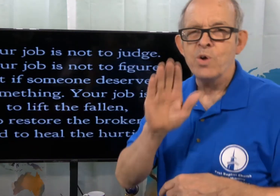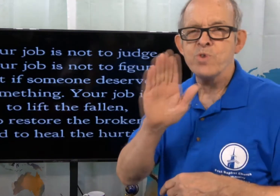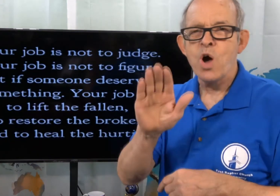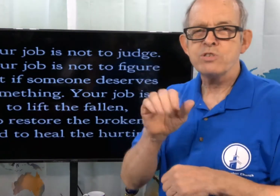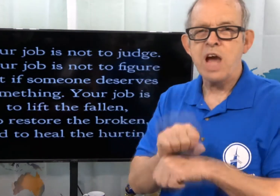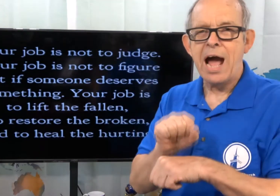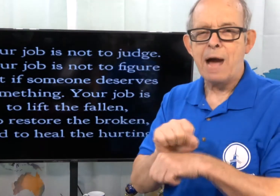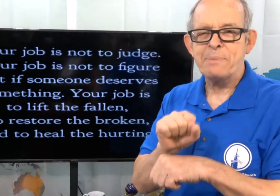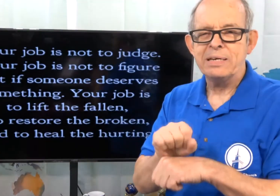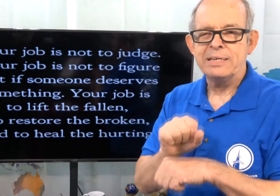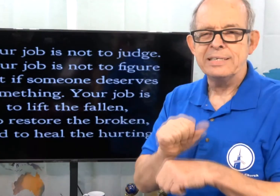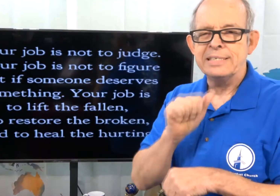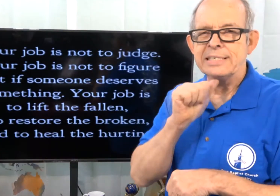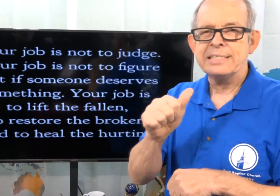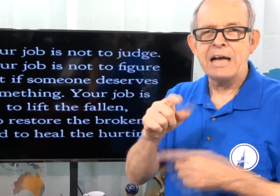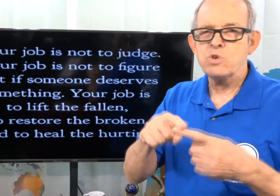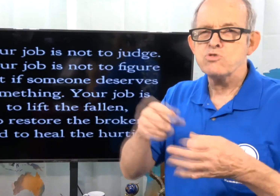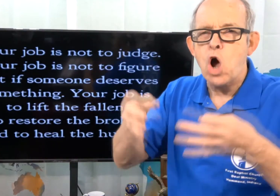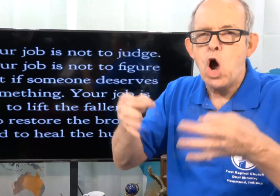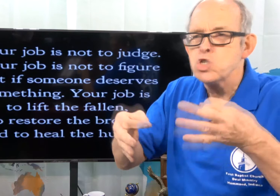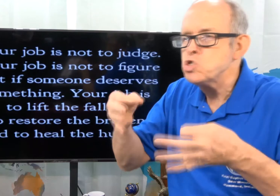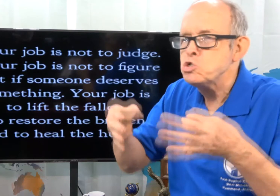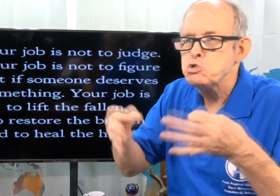Your job is not to rejoice.